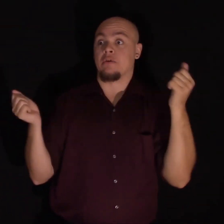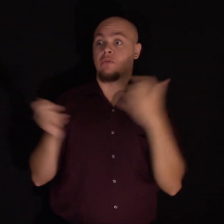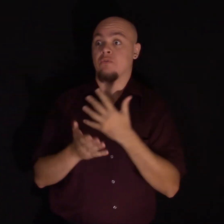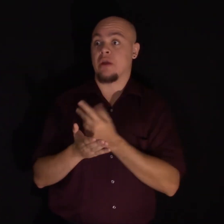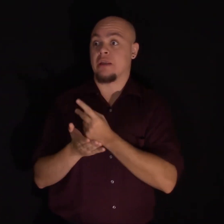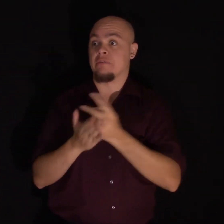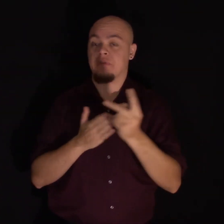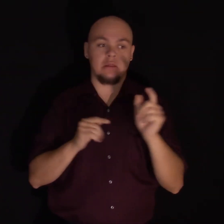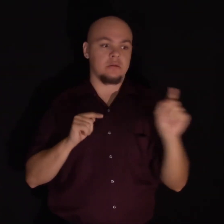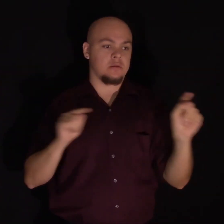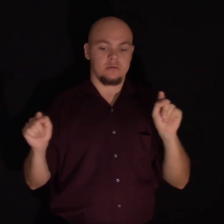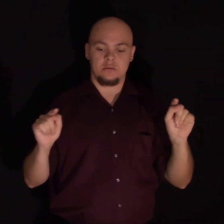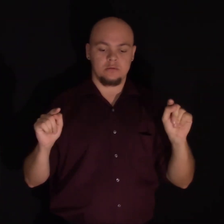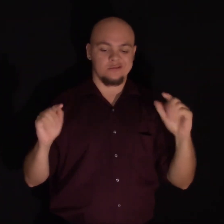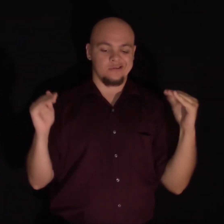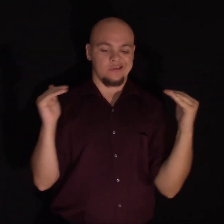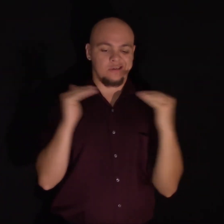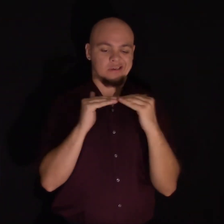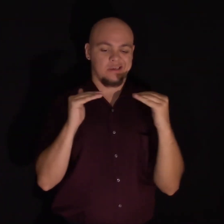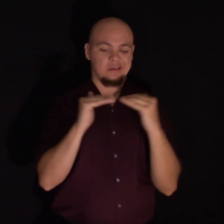about equal.